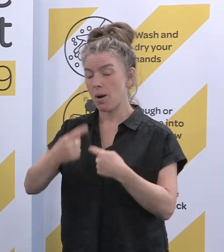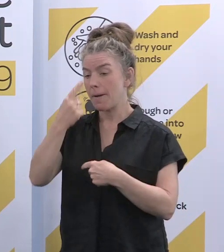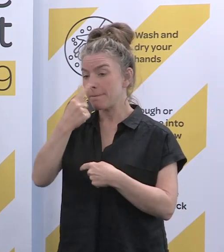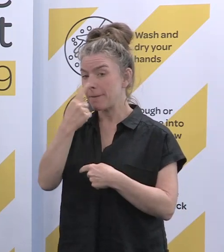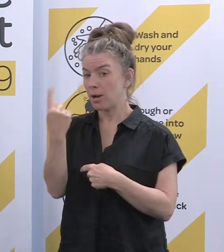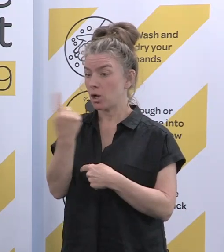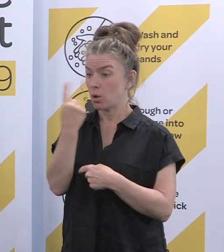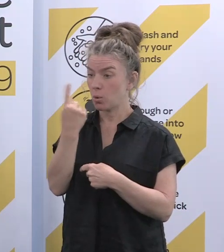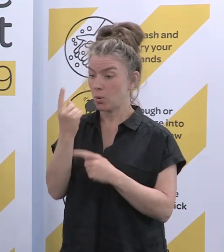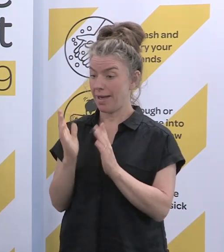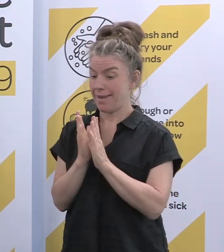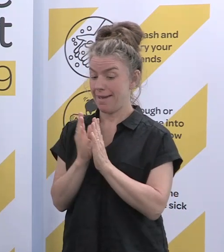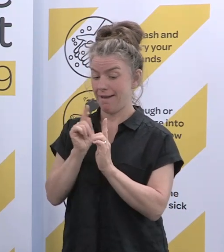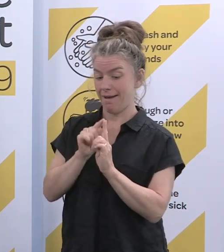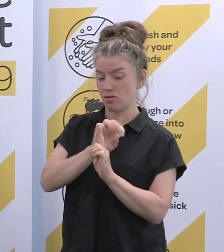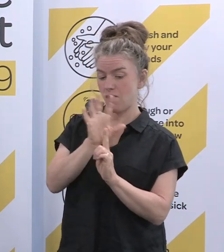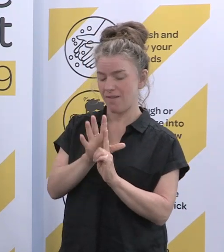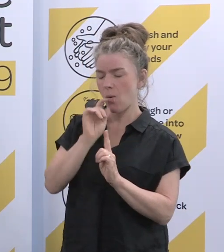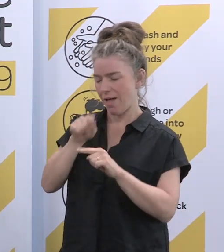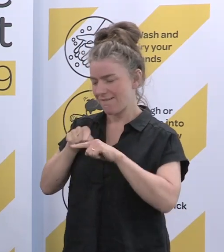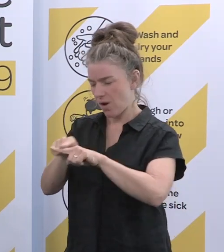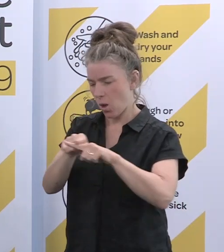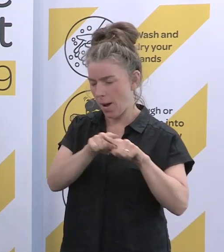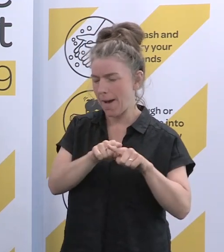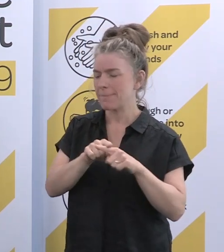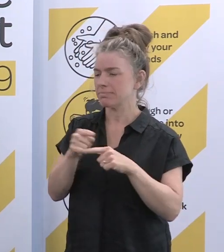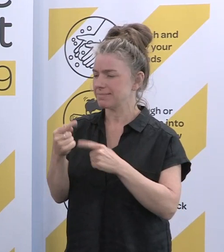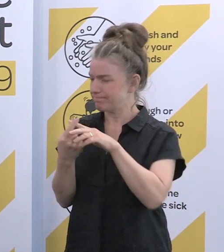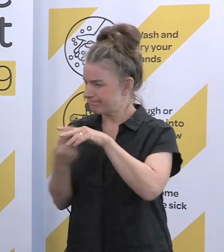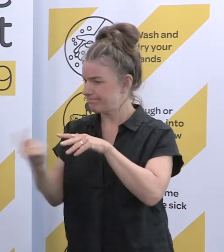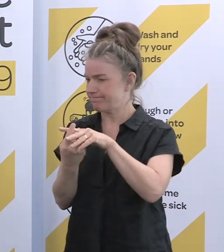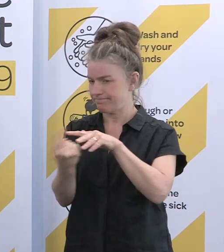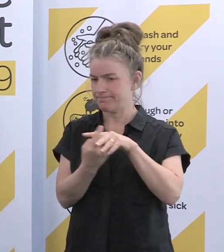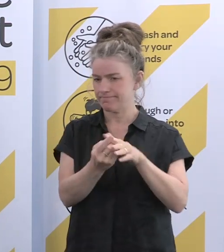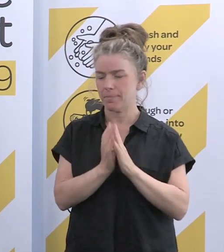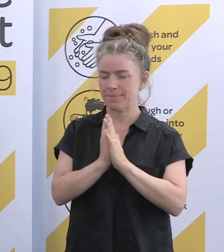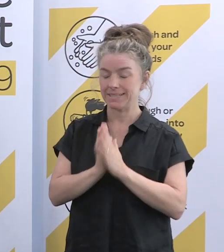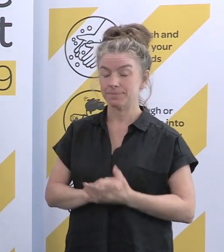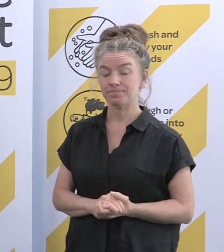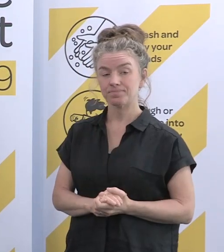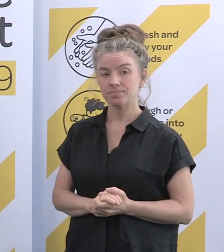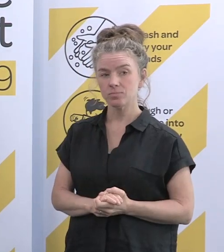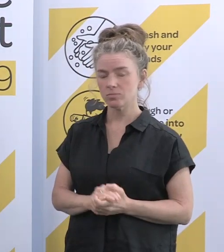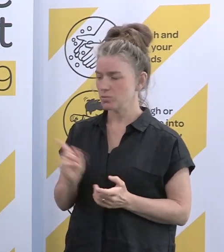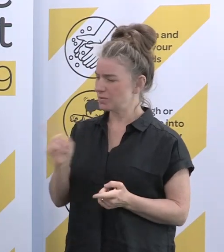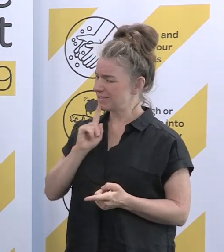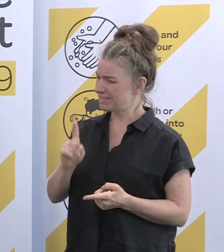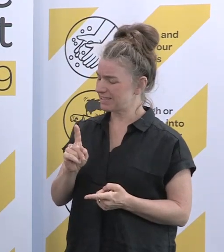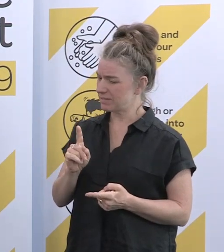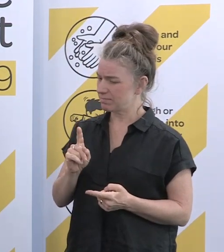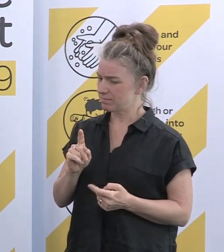tracing, isolation and testing if necessary. So it's like you said all 102 confirmed cases still have